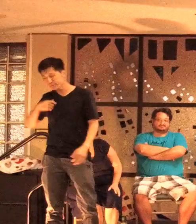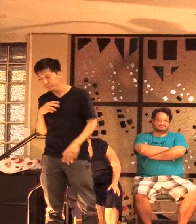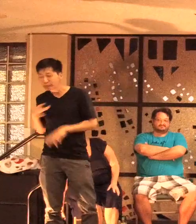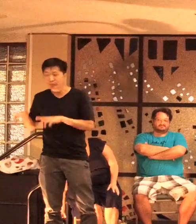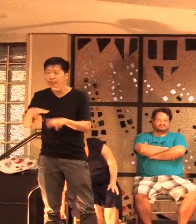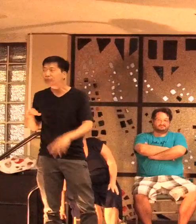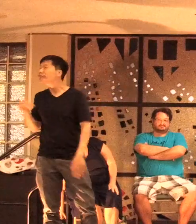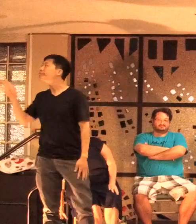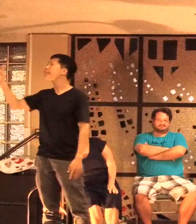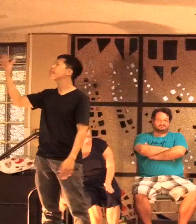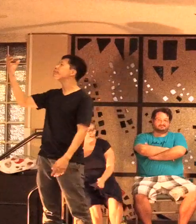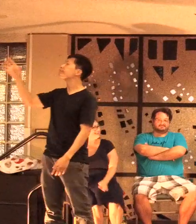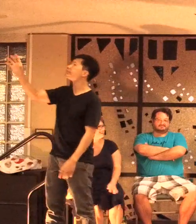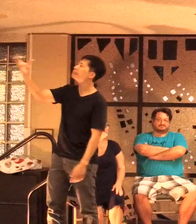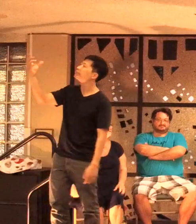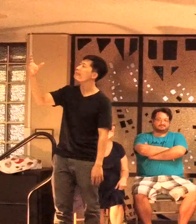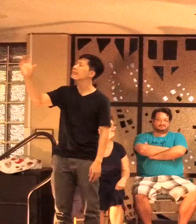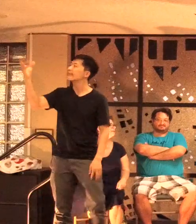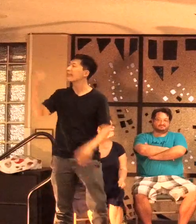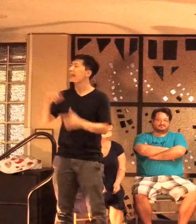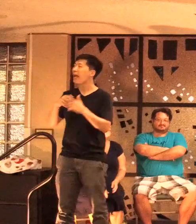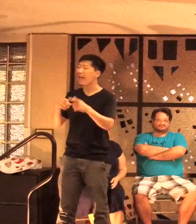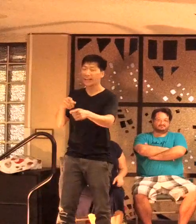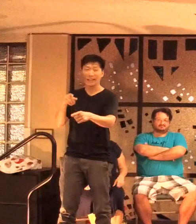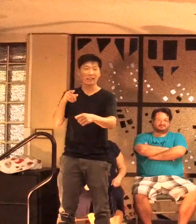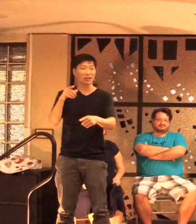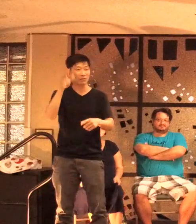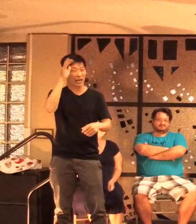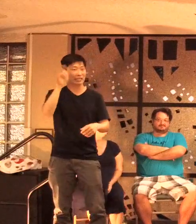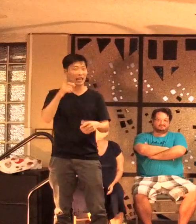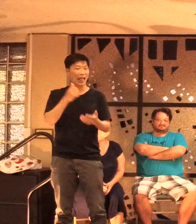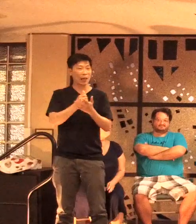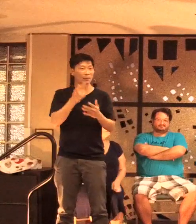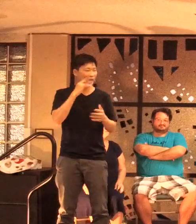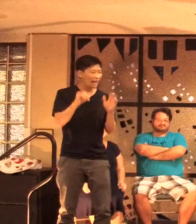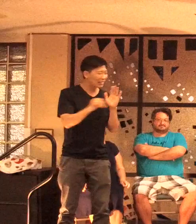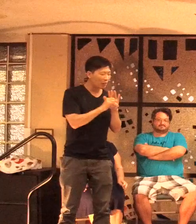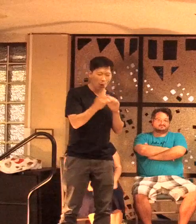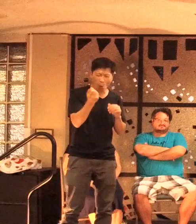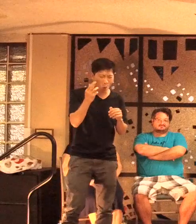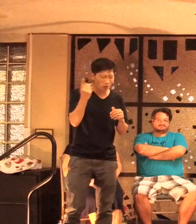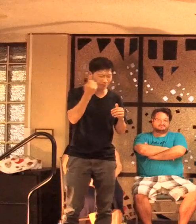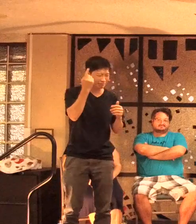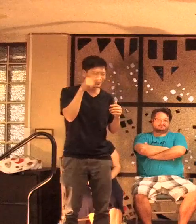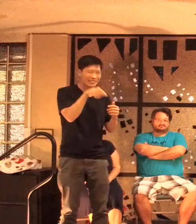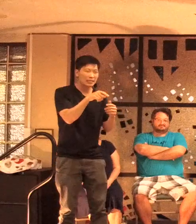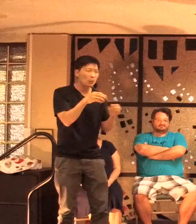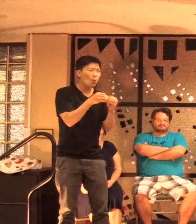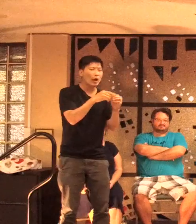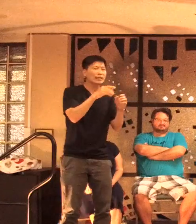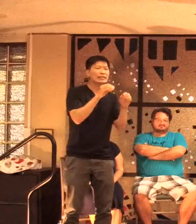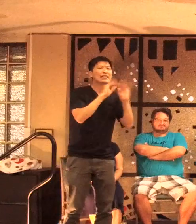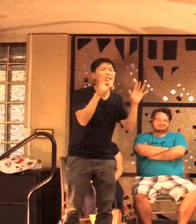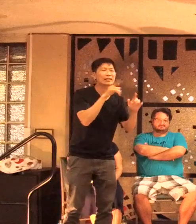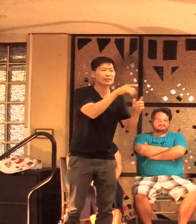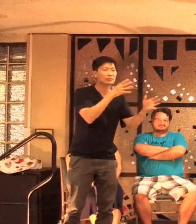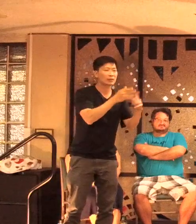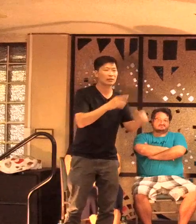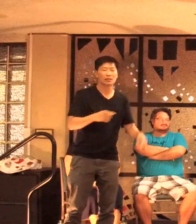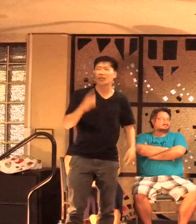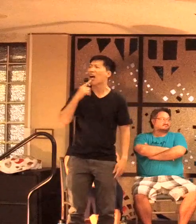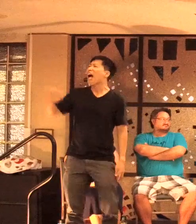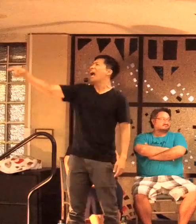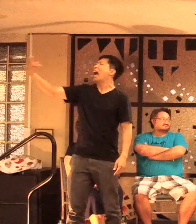walking around looking at something, and then he needs help identifying or finding out what they're saying, so he looks at me, he's